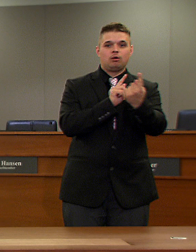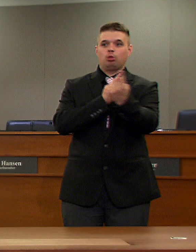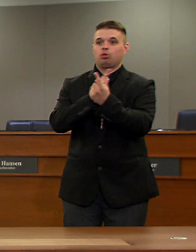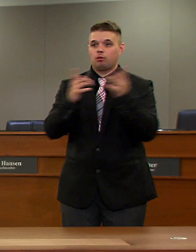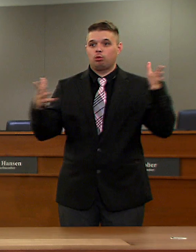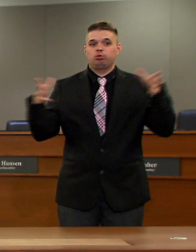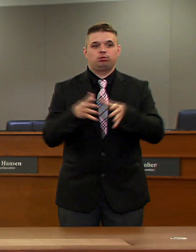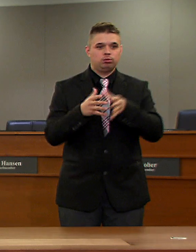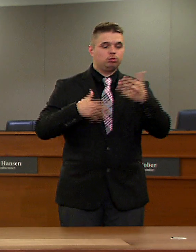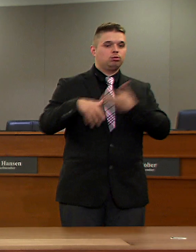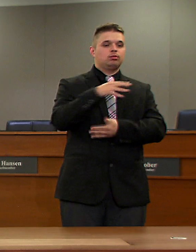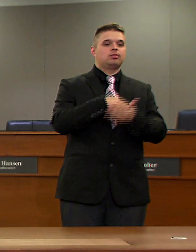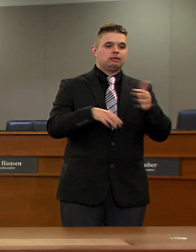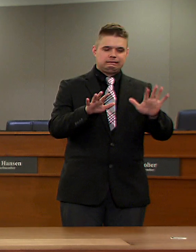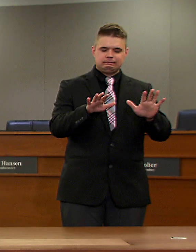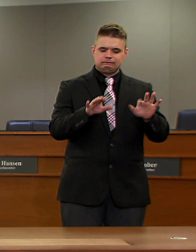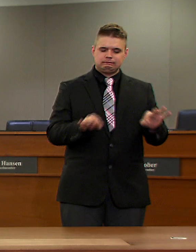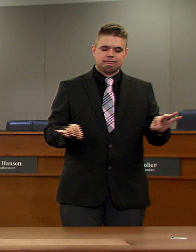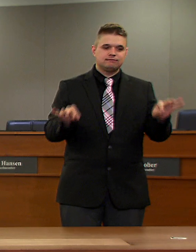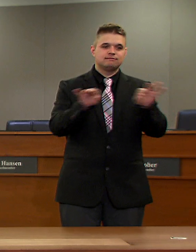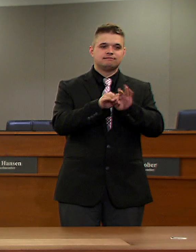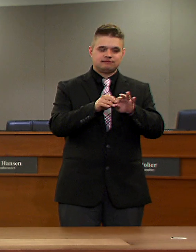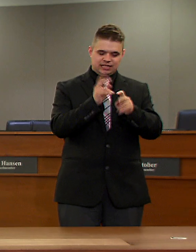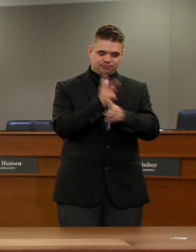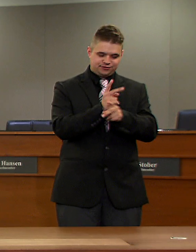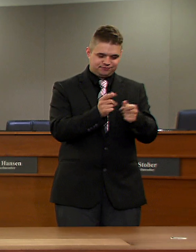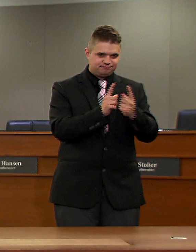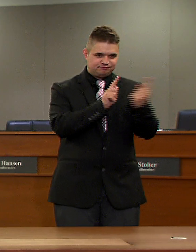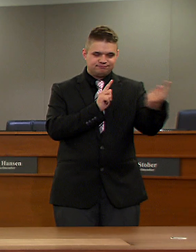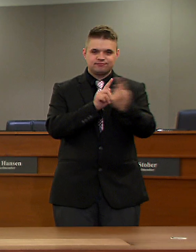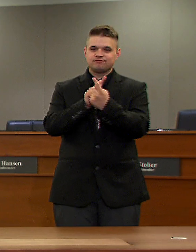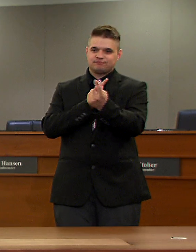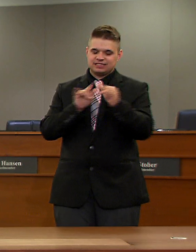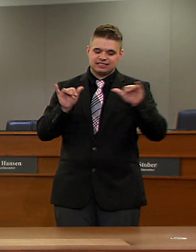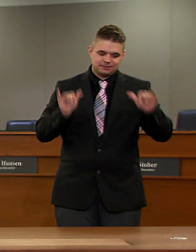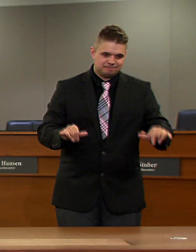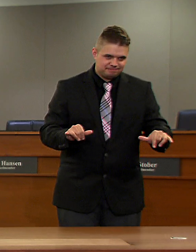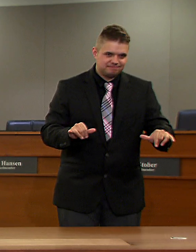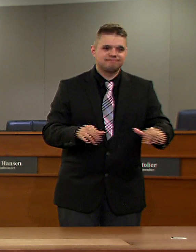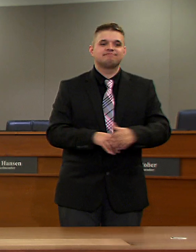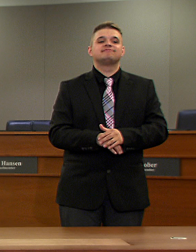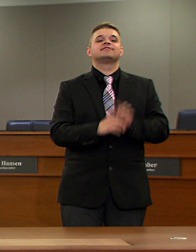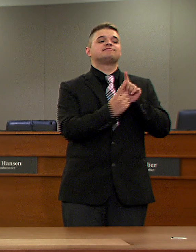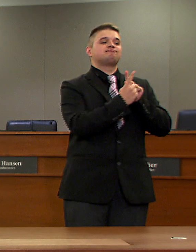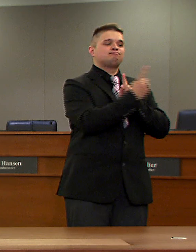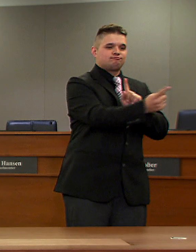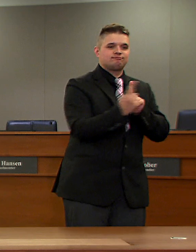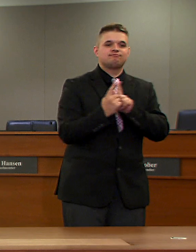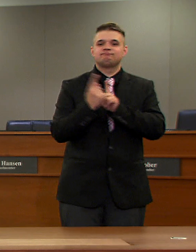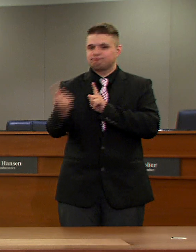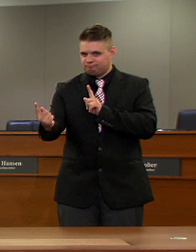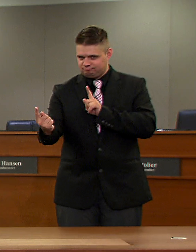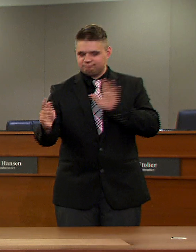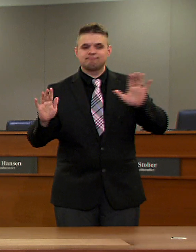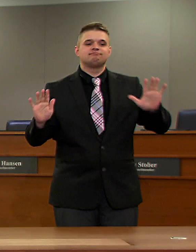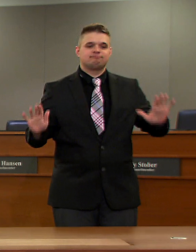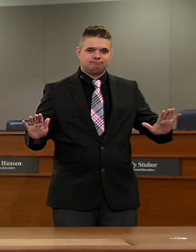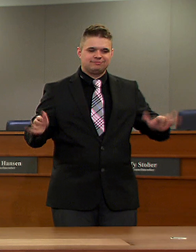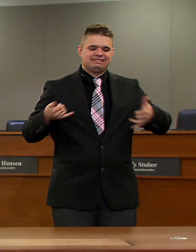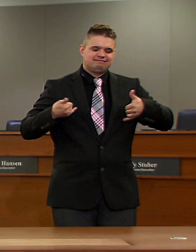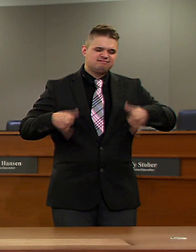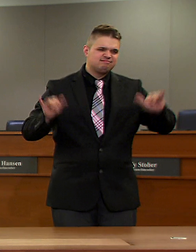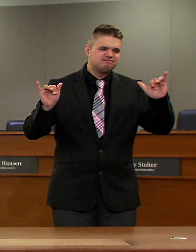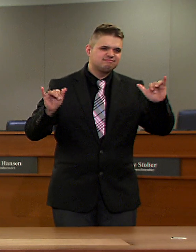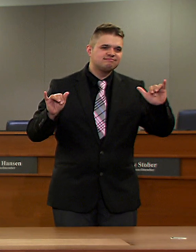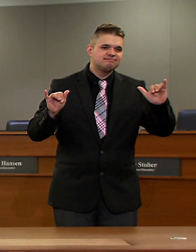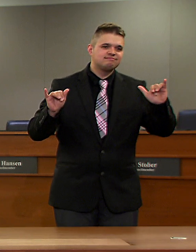that physical distancing. Keeping space between you and others is still one of the best